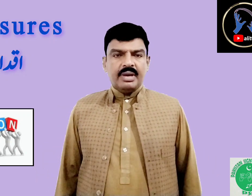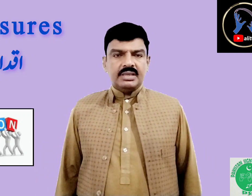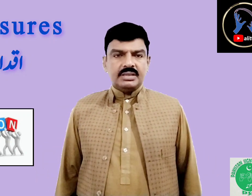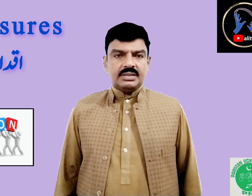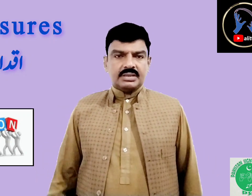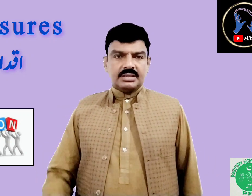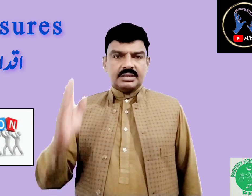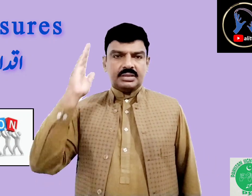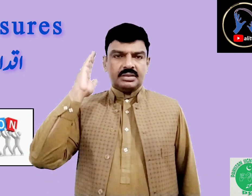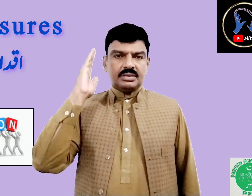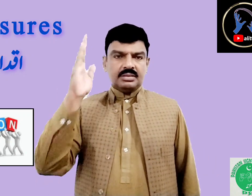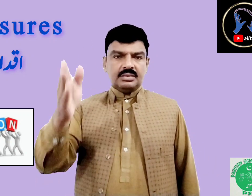measures